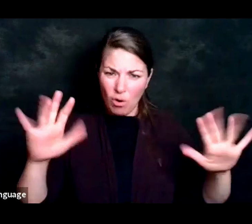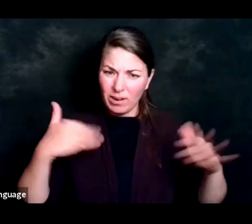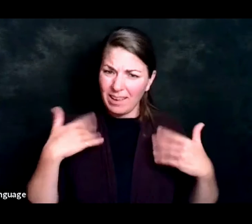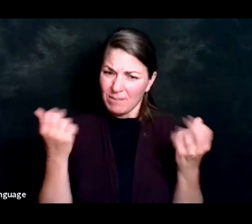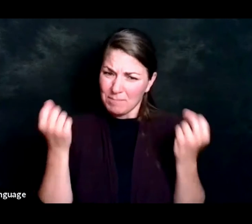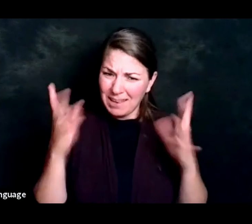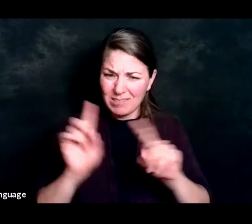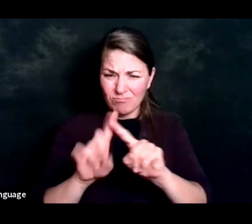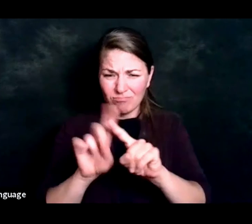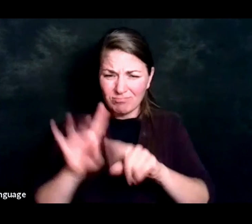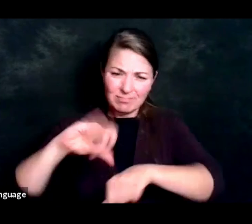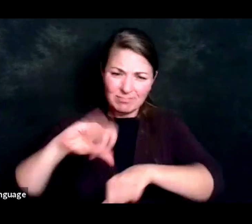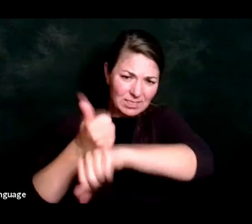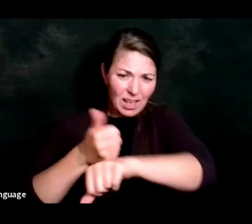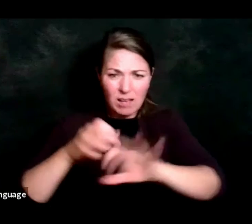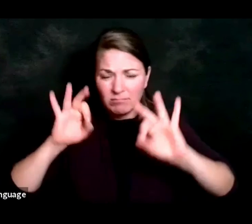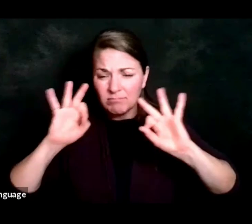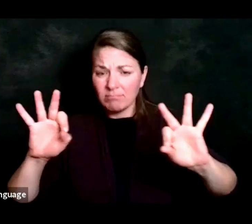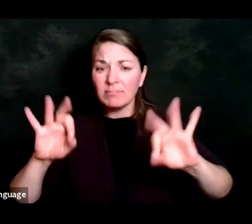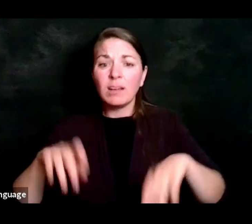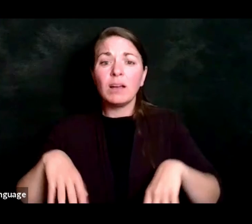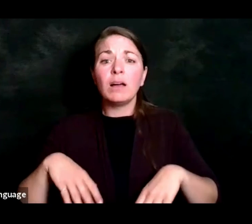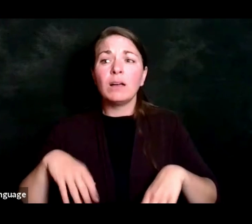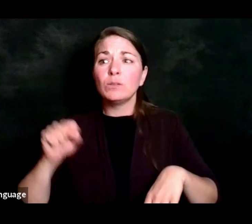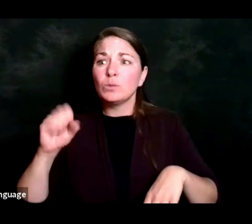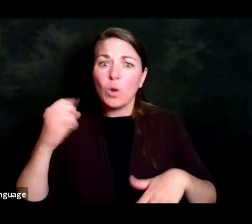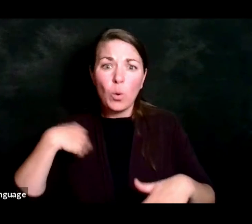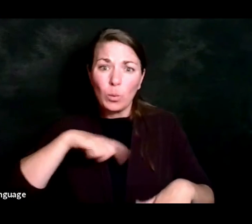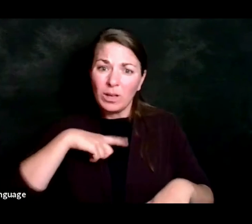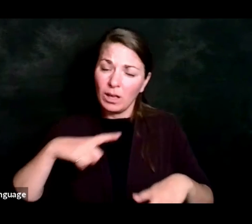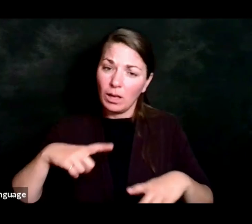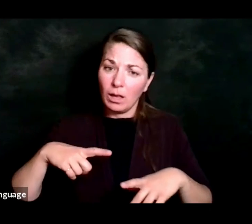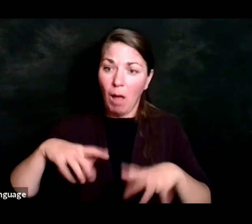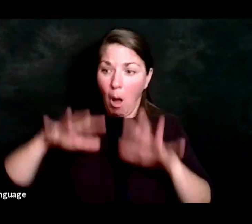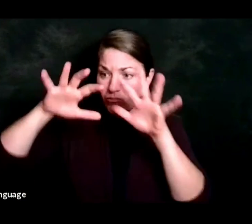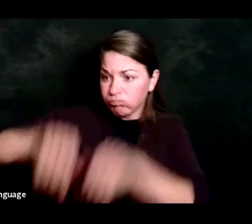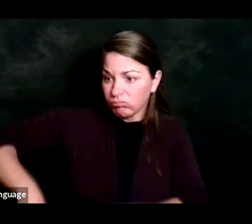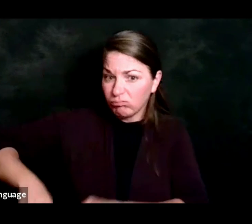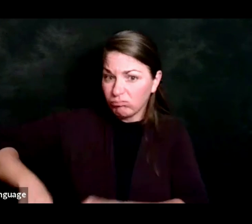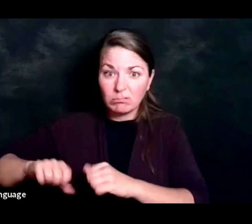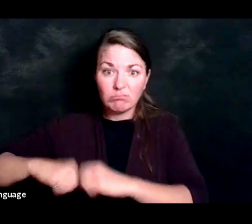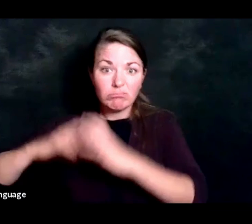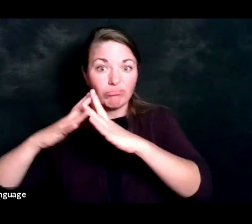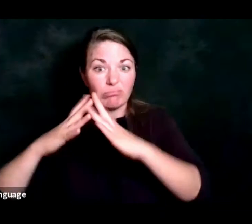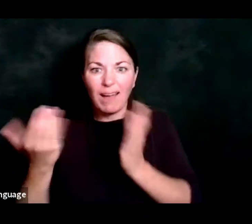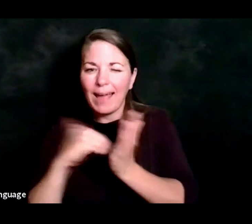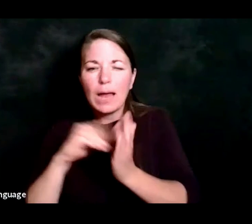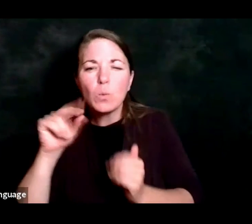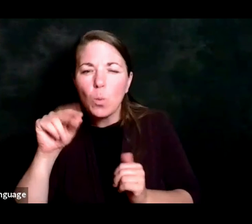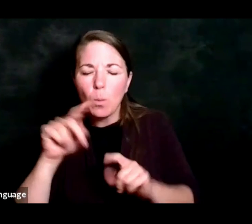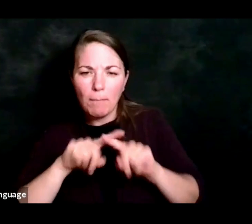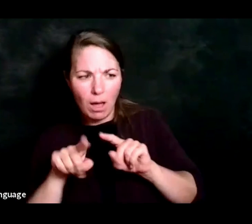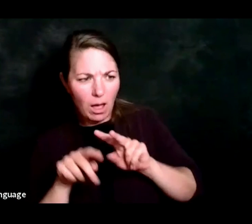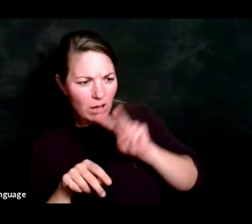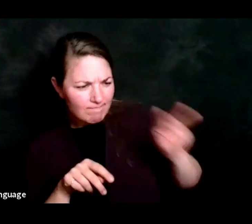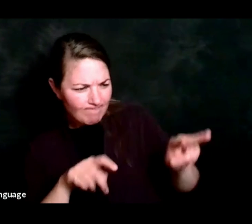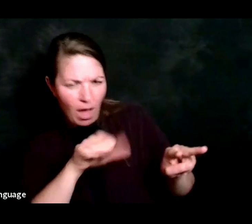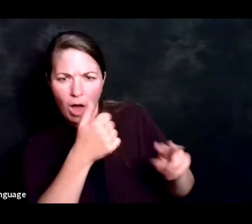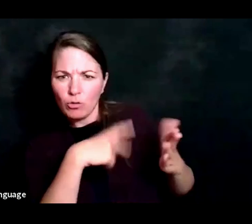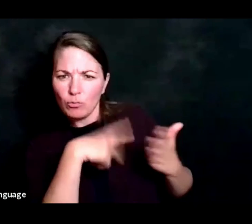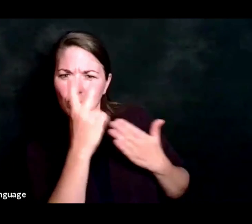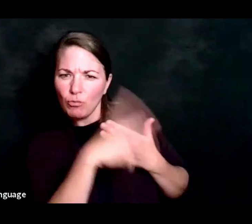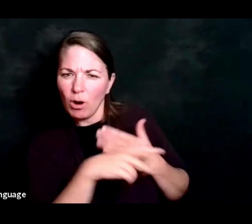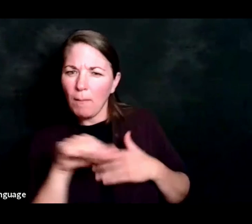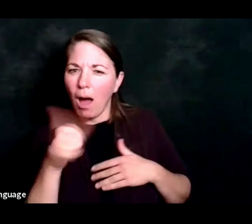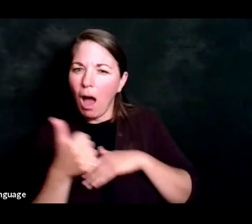but look at our neighboring counties. What are they doing? What's working? What's not working? I think even just rather than just limiting it